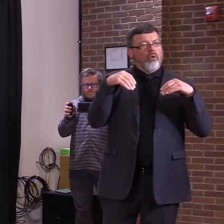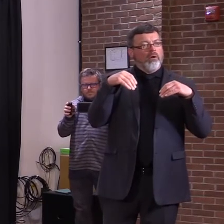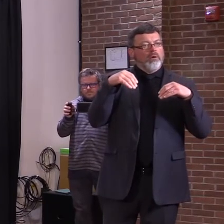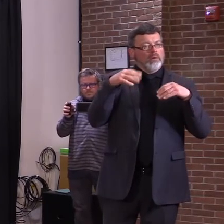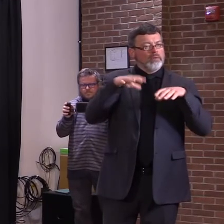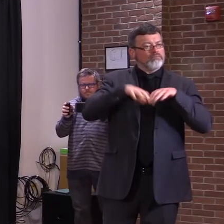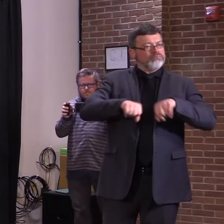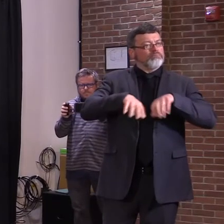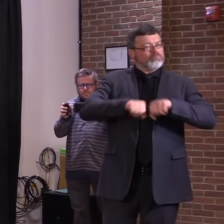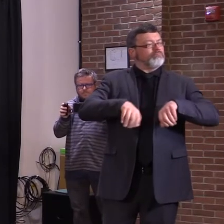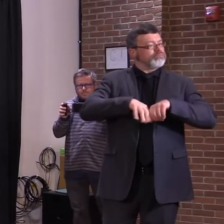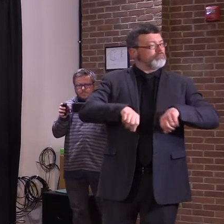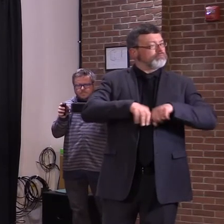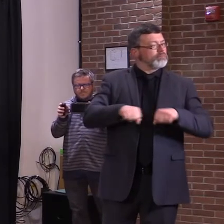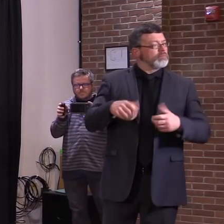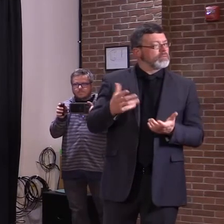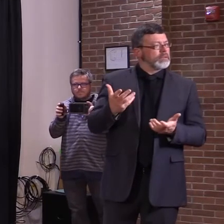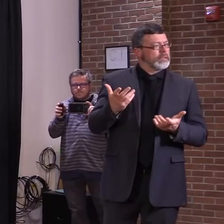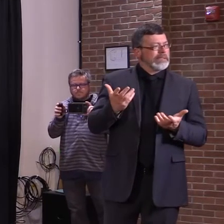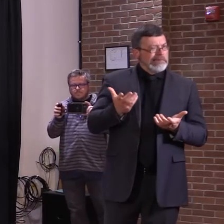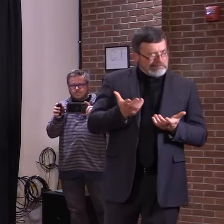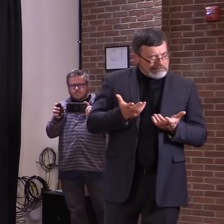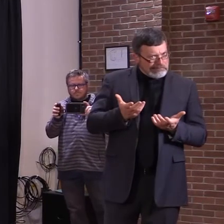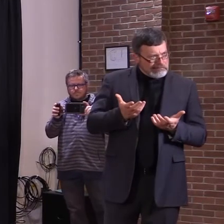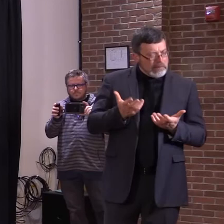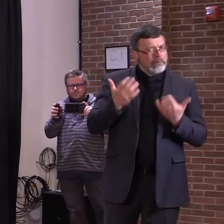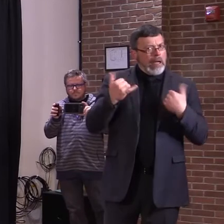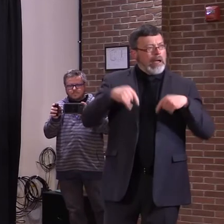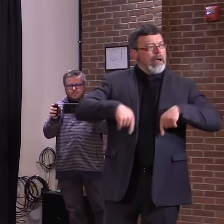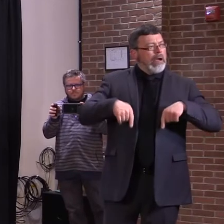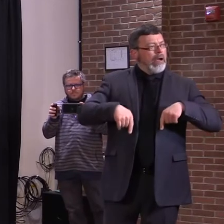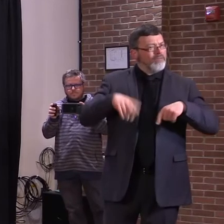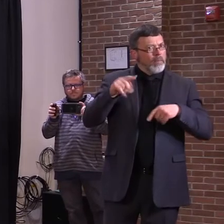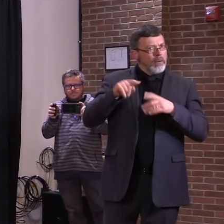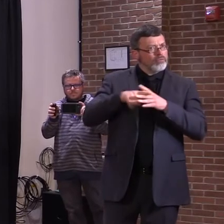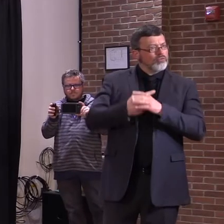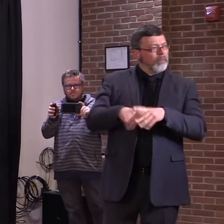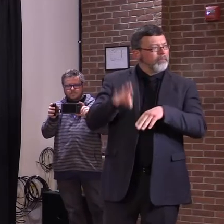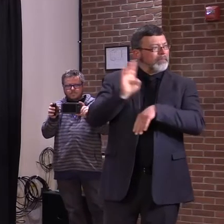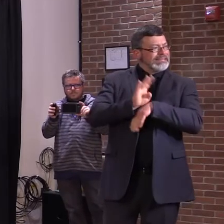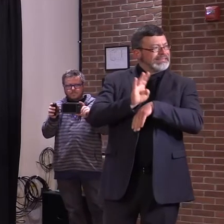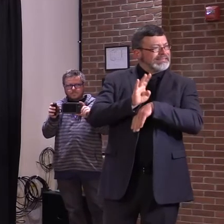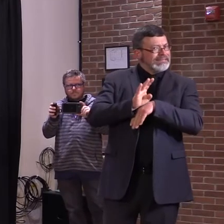enforcement leaders, I see that Commissioner Sherling is on the line,